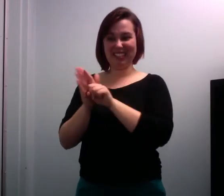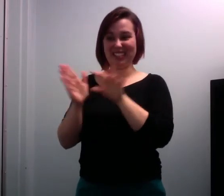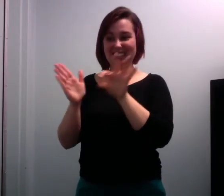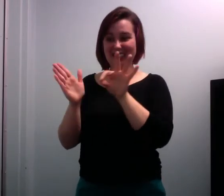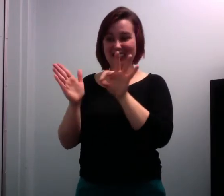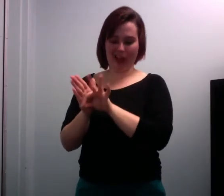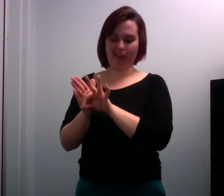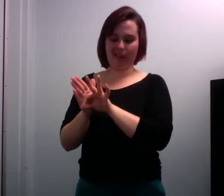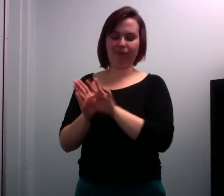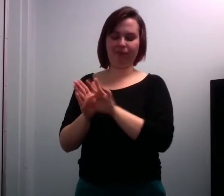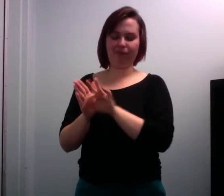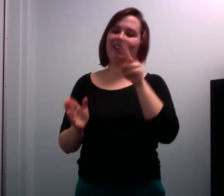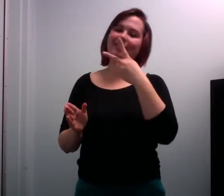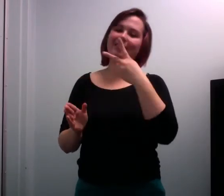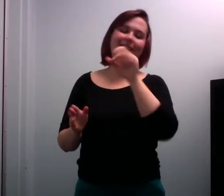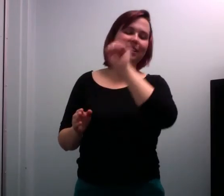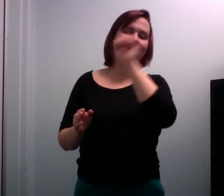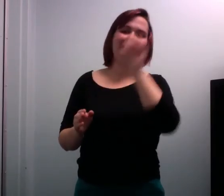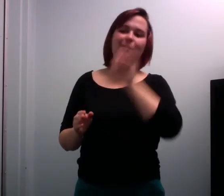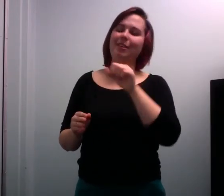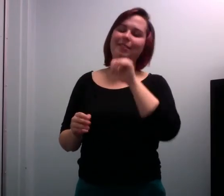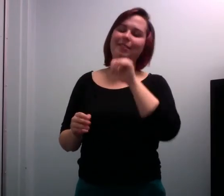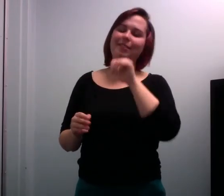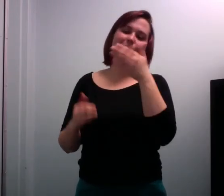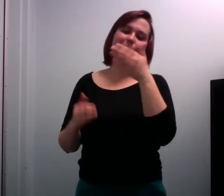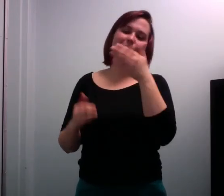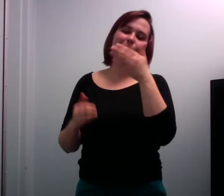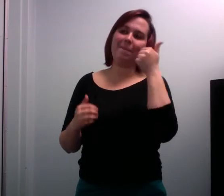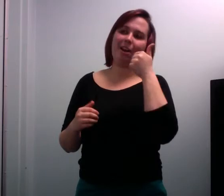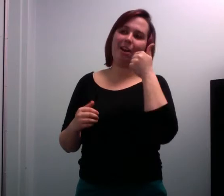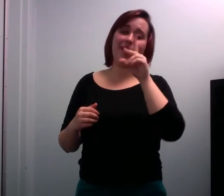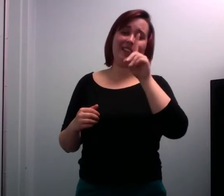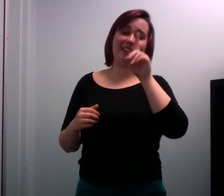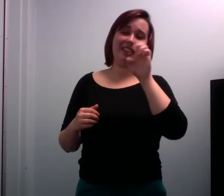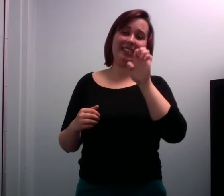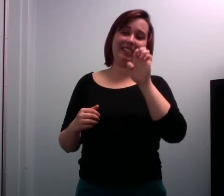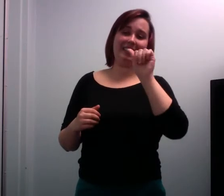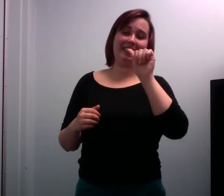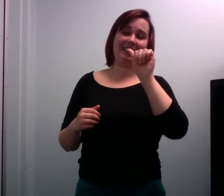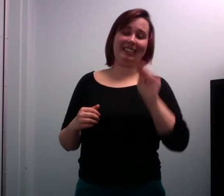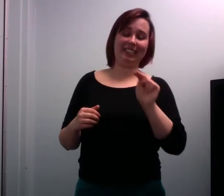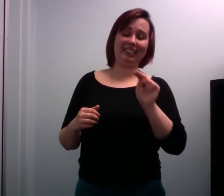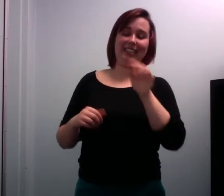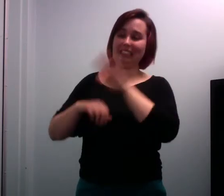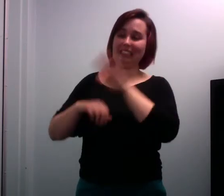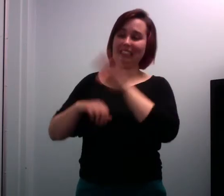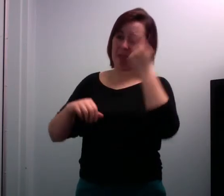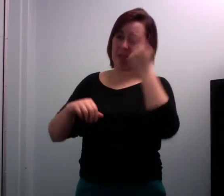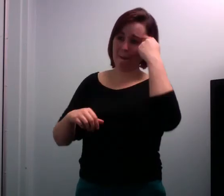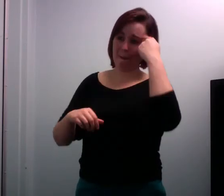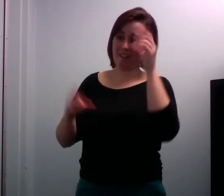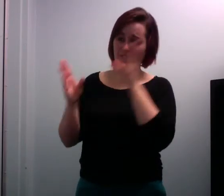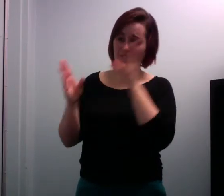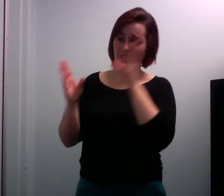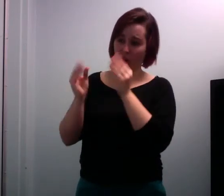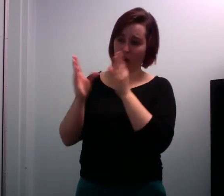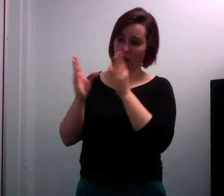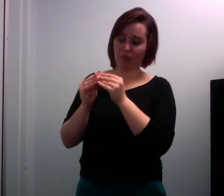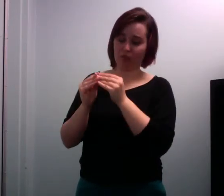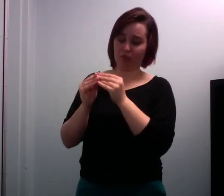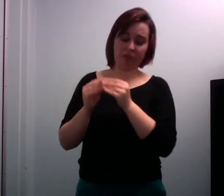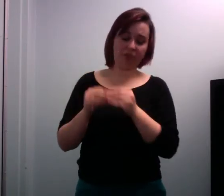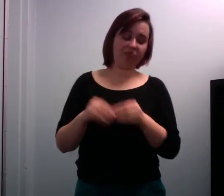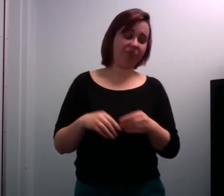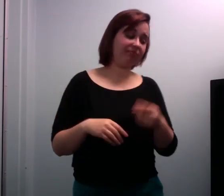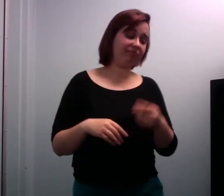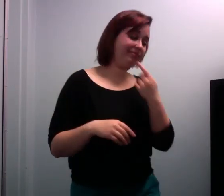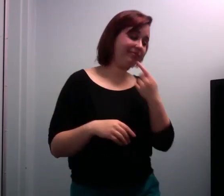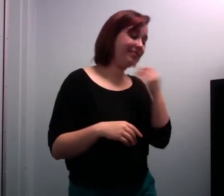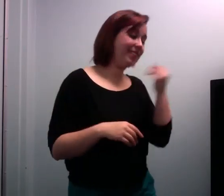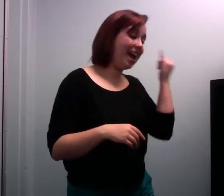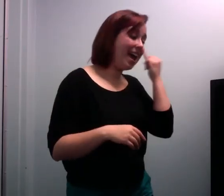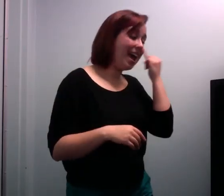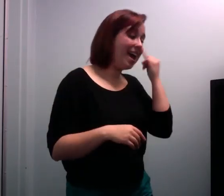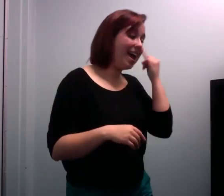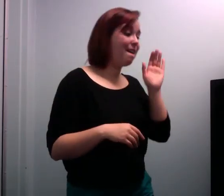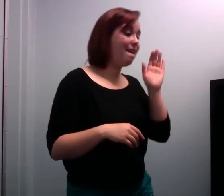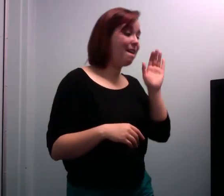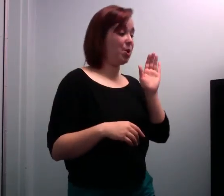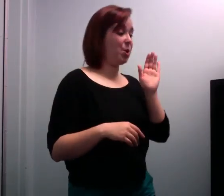better, and the dean called him in for a conference. The dean warned him that if his performance continued at this poor